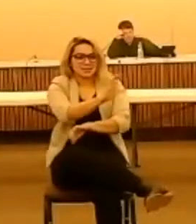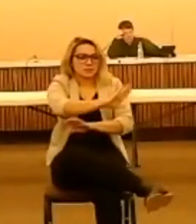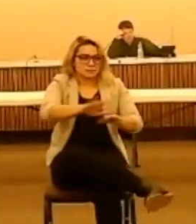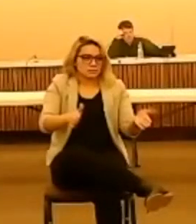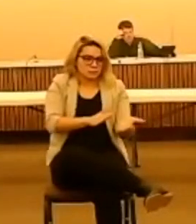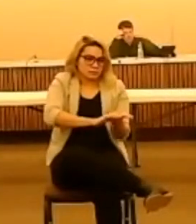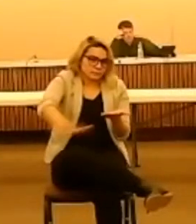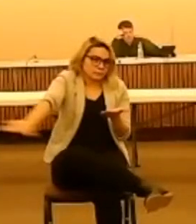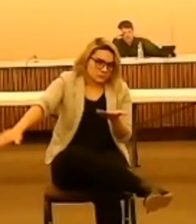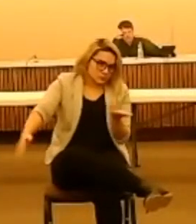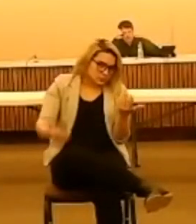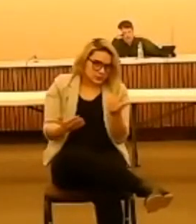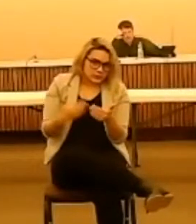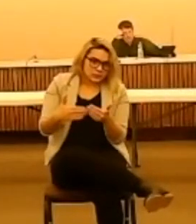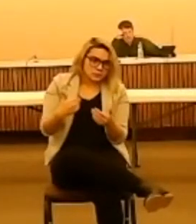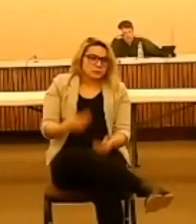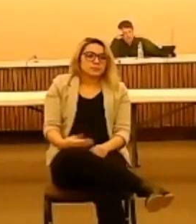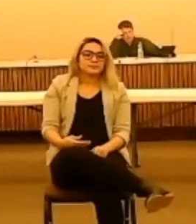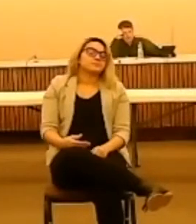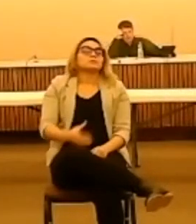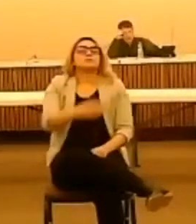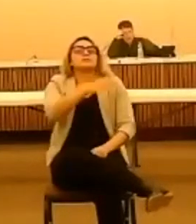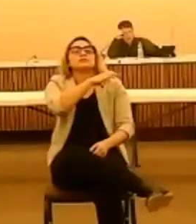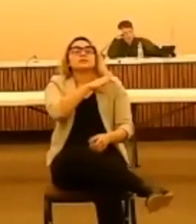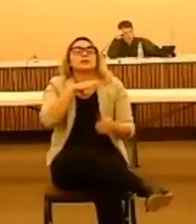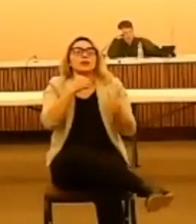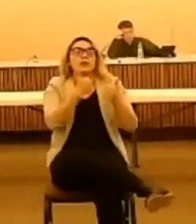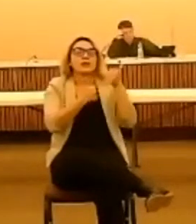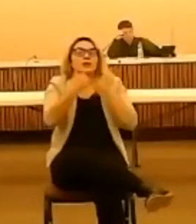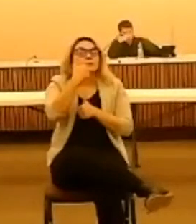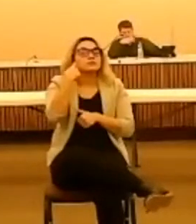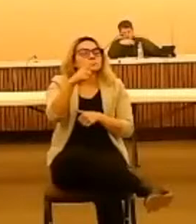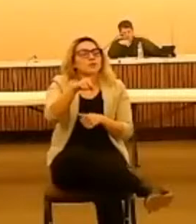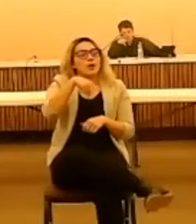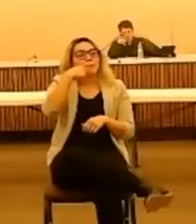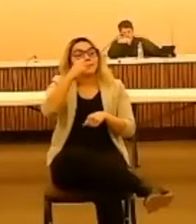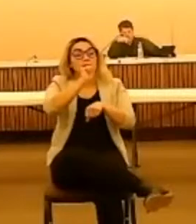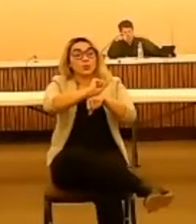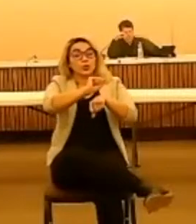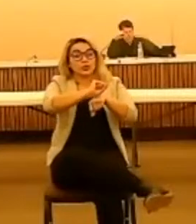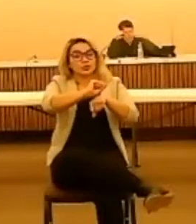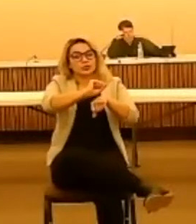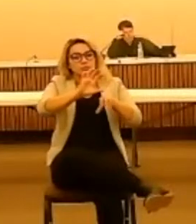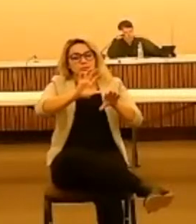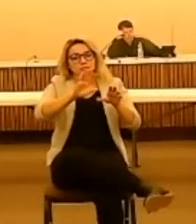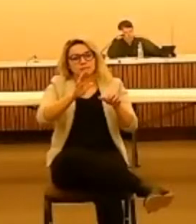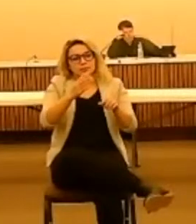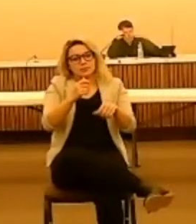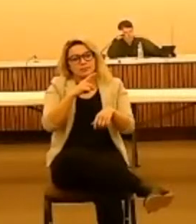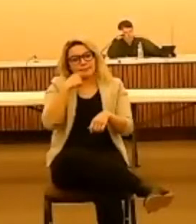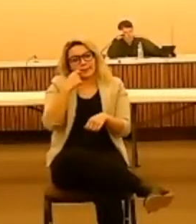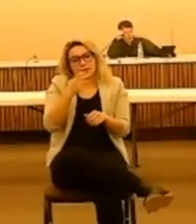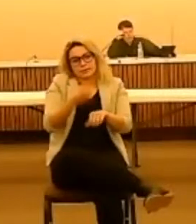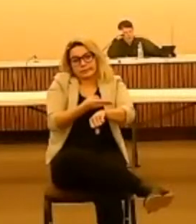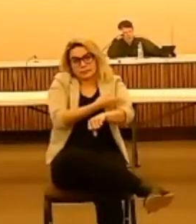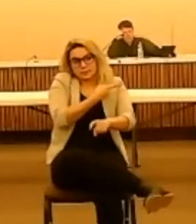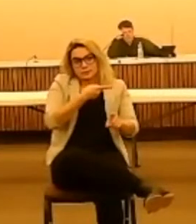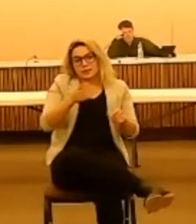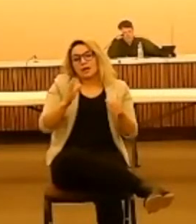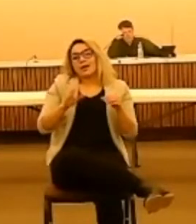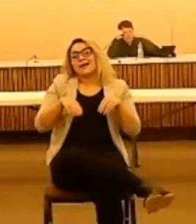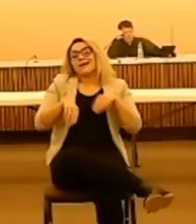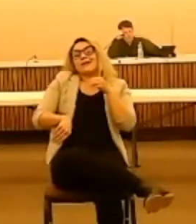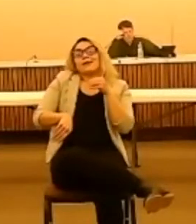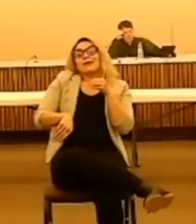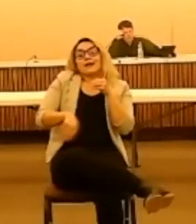and commissioner of public works laid out new plow routes to take advantage of the